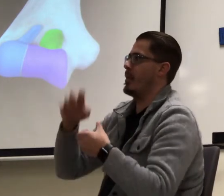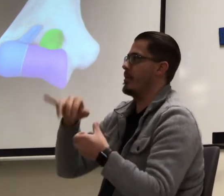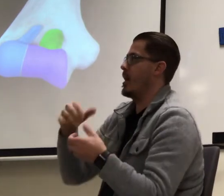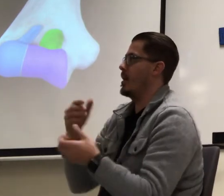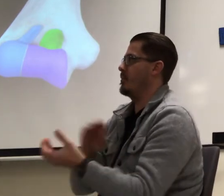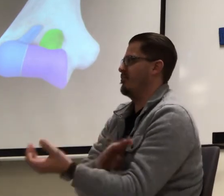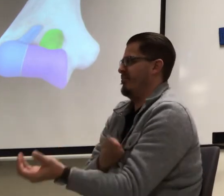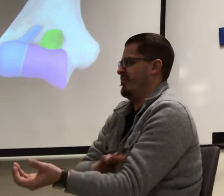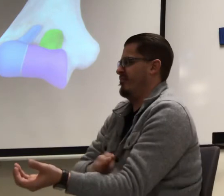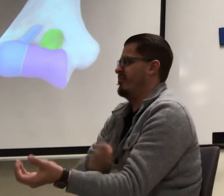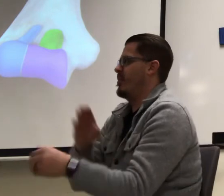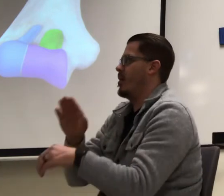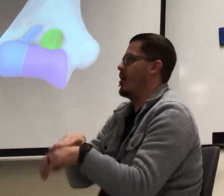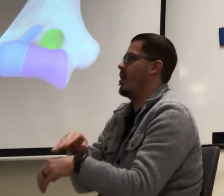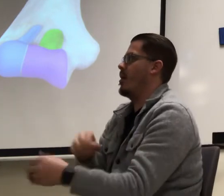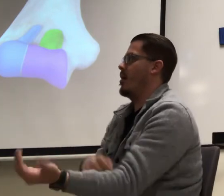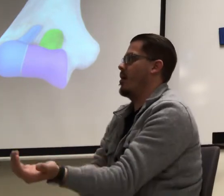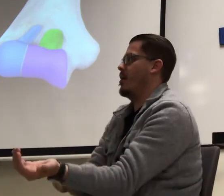That's on the ulna bone.